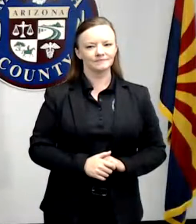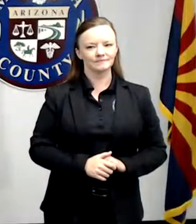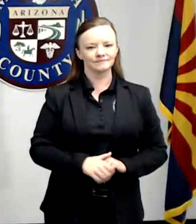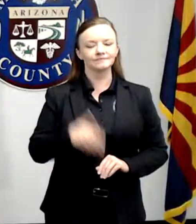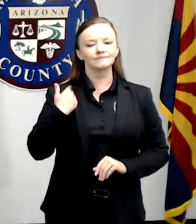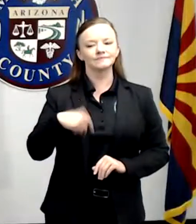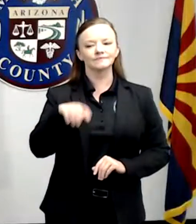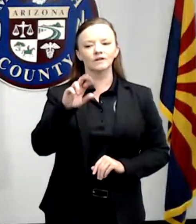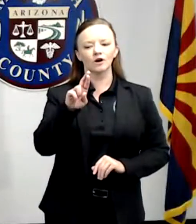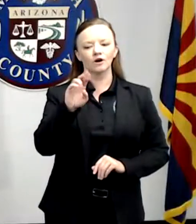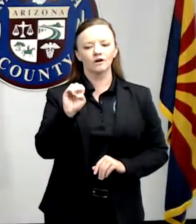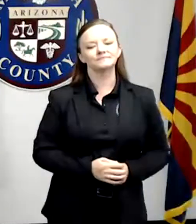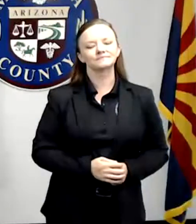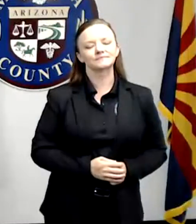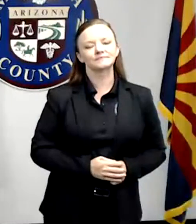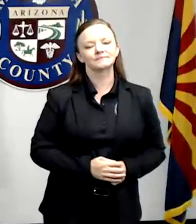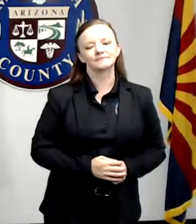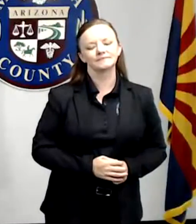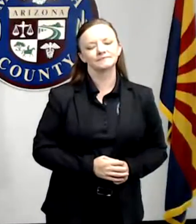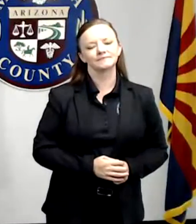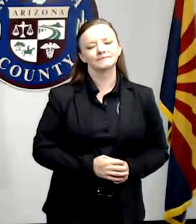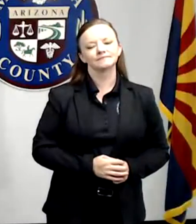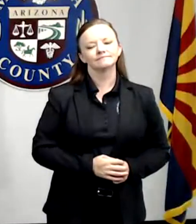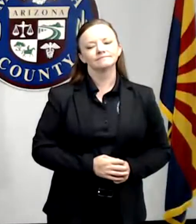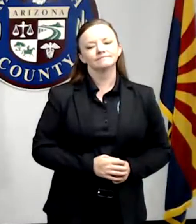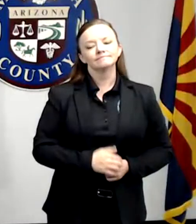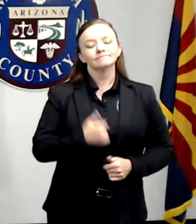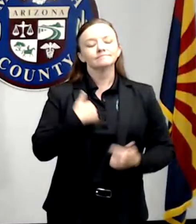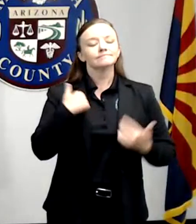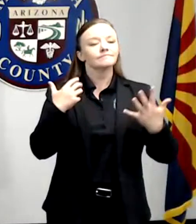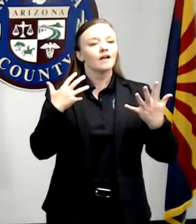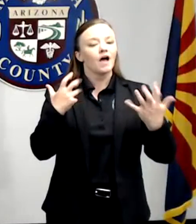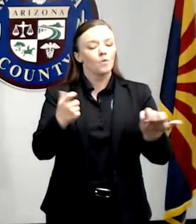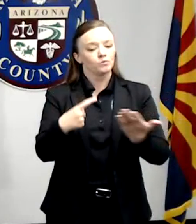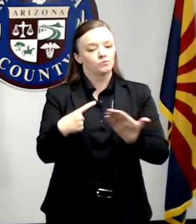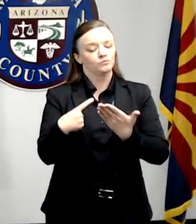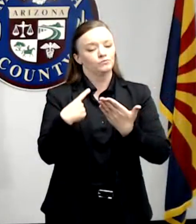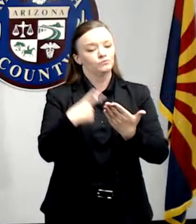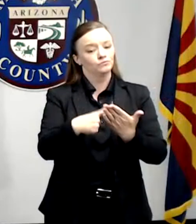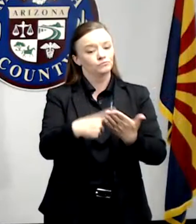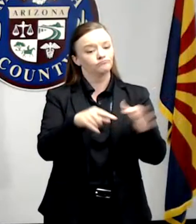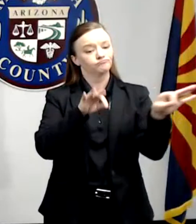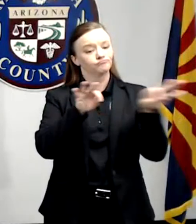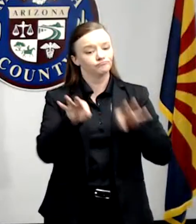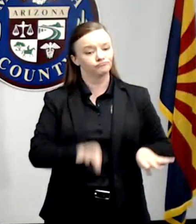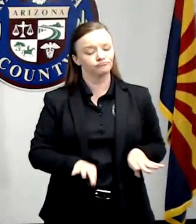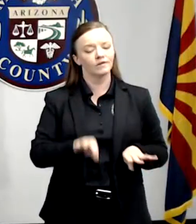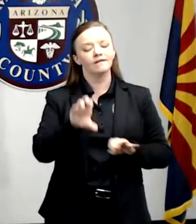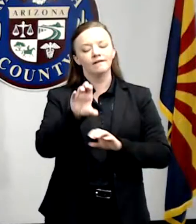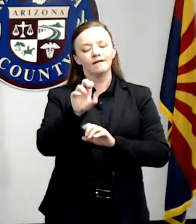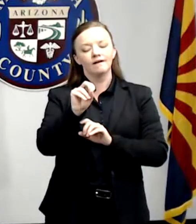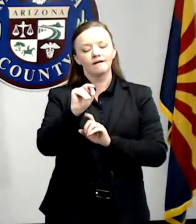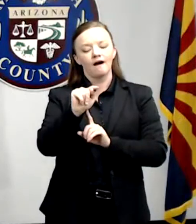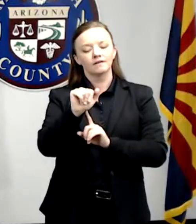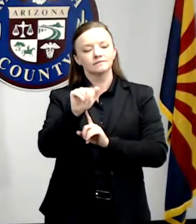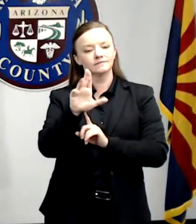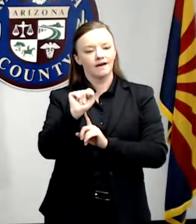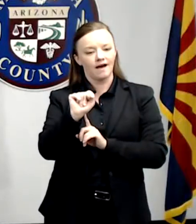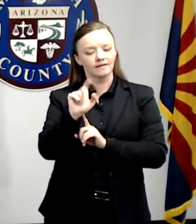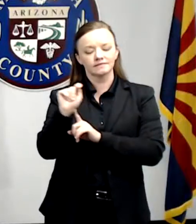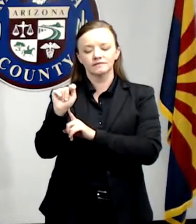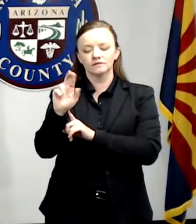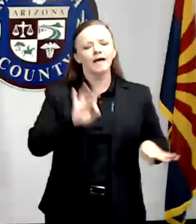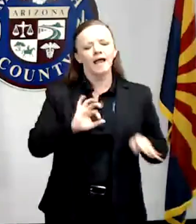Rebecca, R-E-B-E-C-C. So I want to talk to everyone about contact tracing. It's been getting a lot